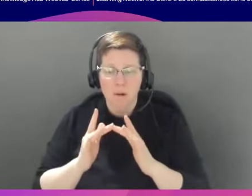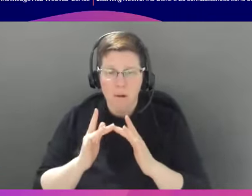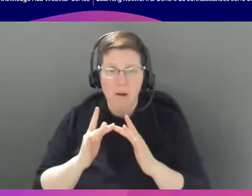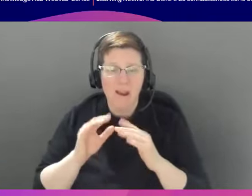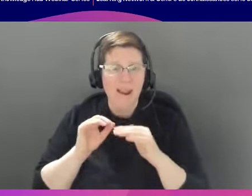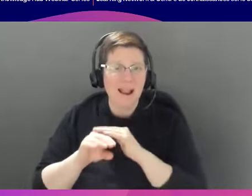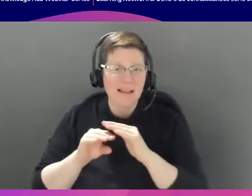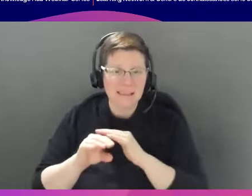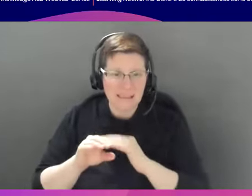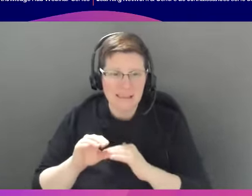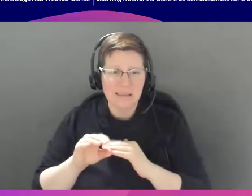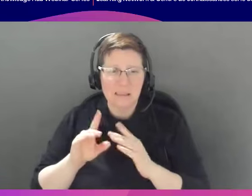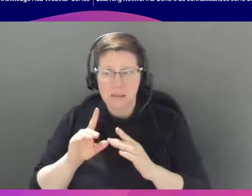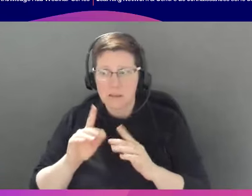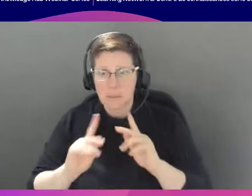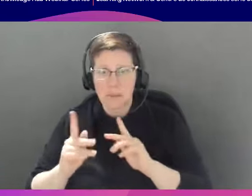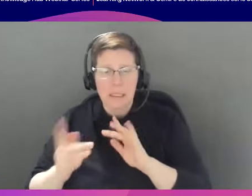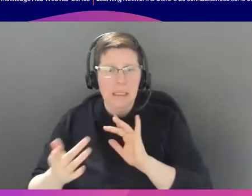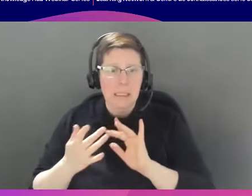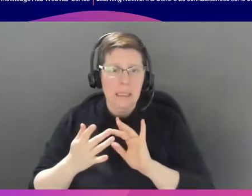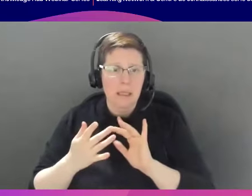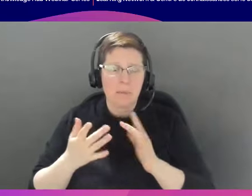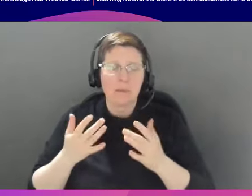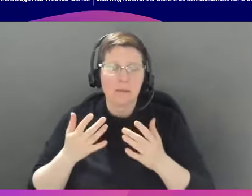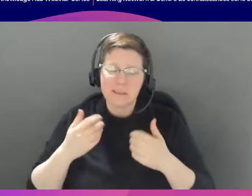protect yourself, but also still being able to do your research.